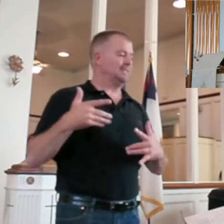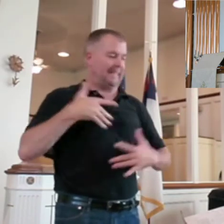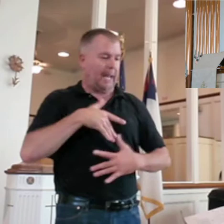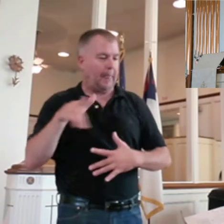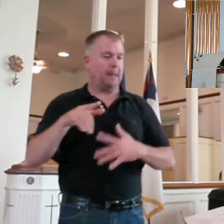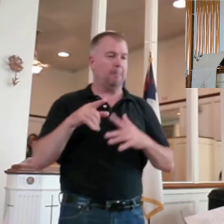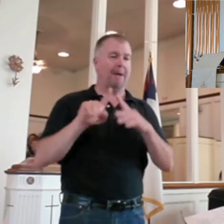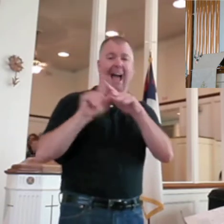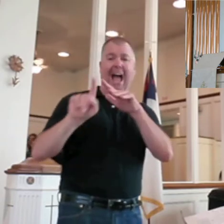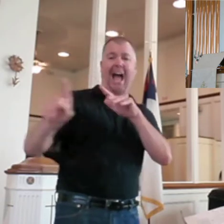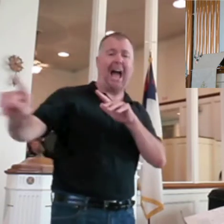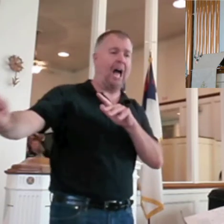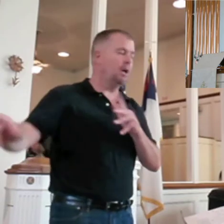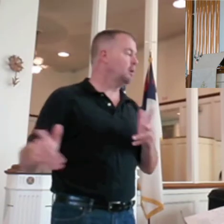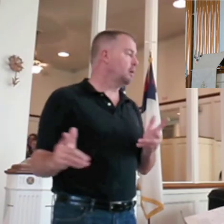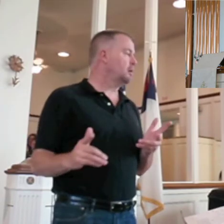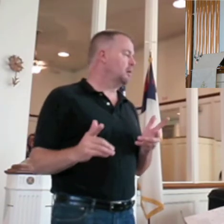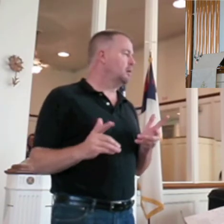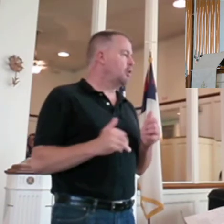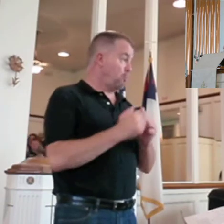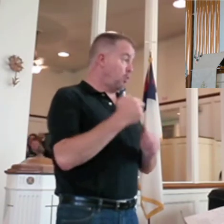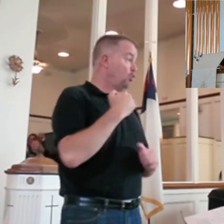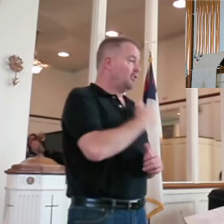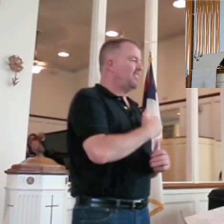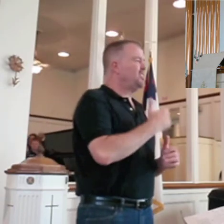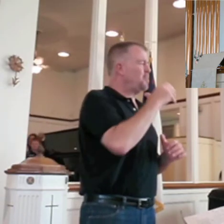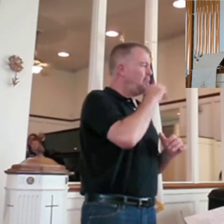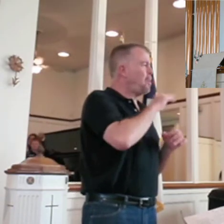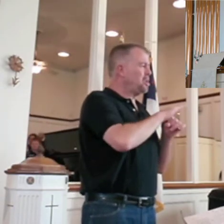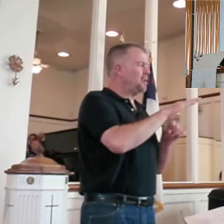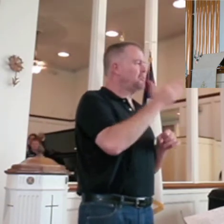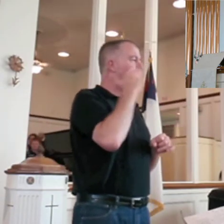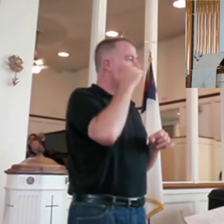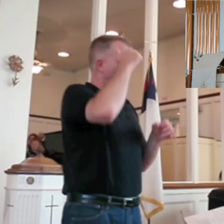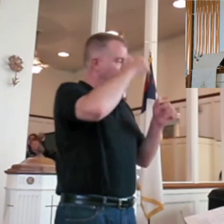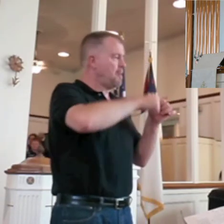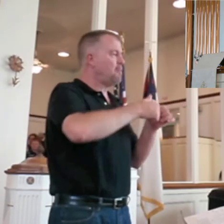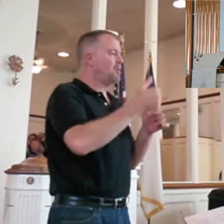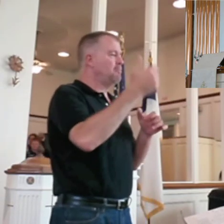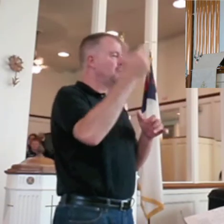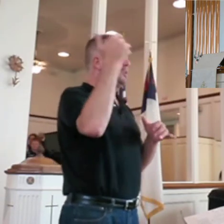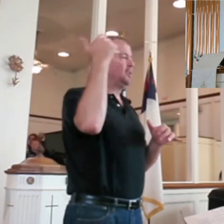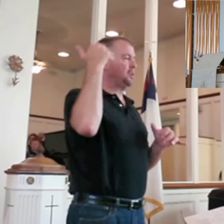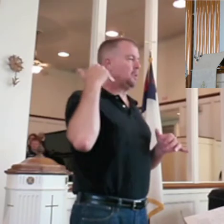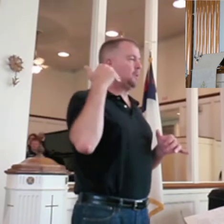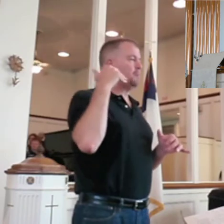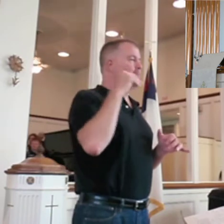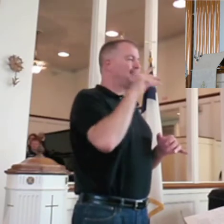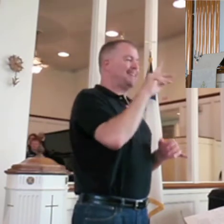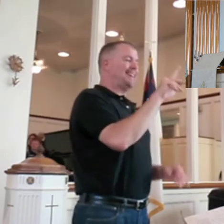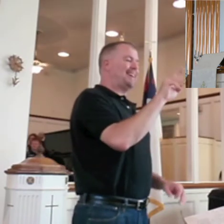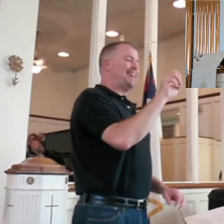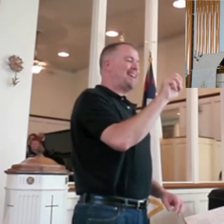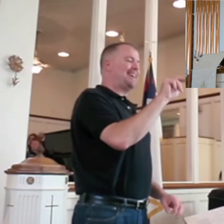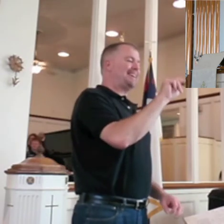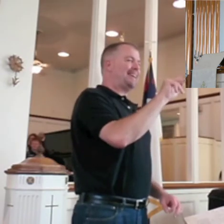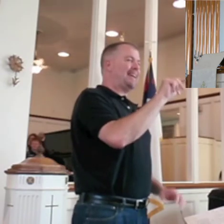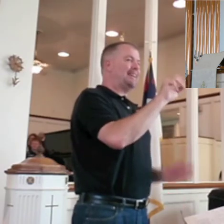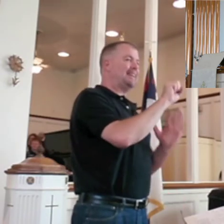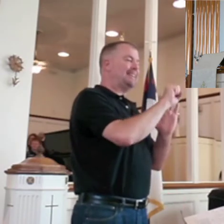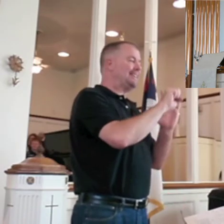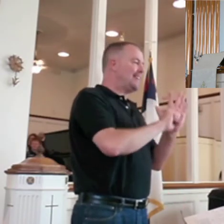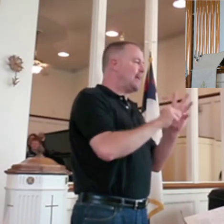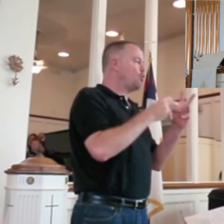off the would-be opponents. Most of us are old enough to remember the troops firing on the Kent